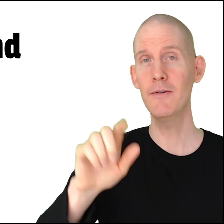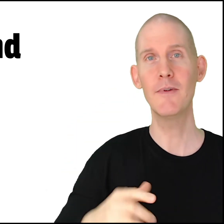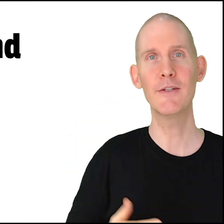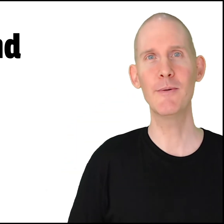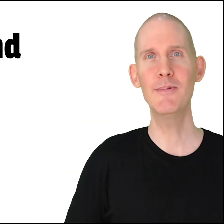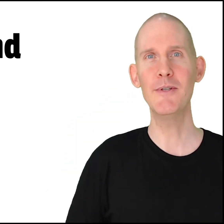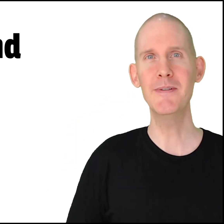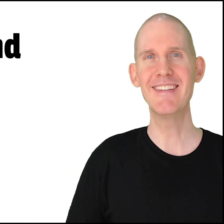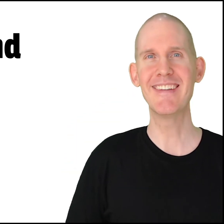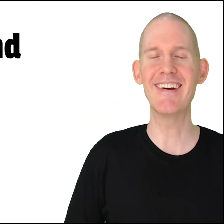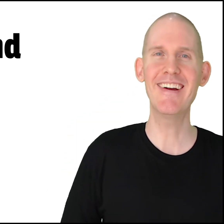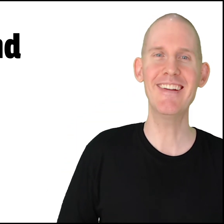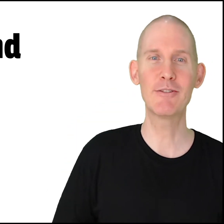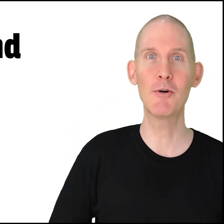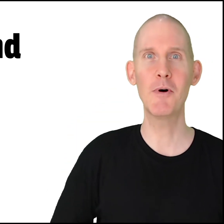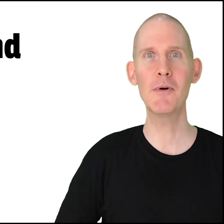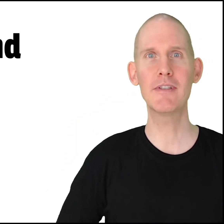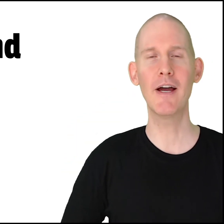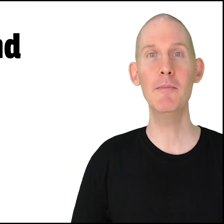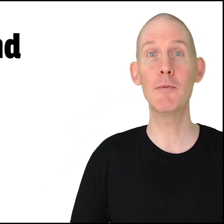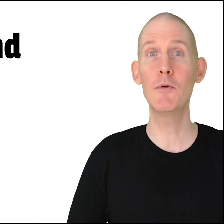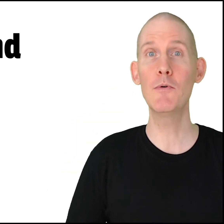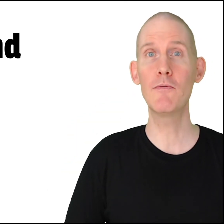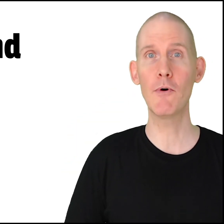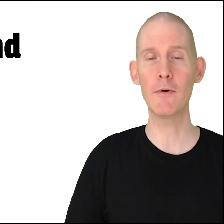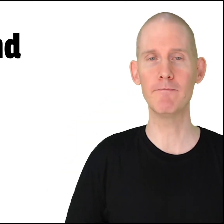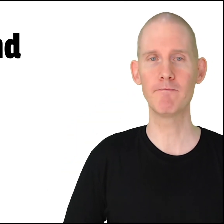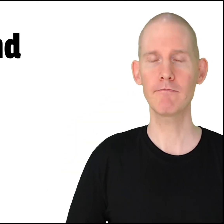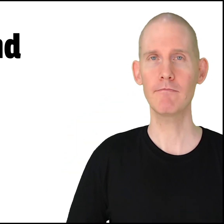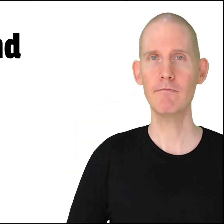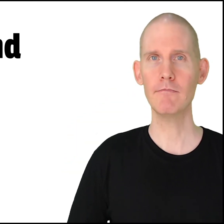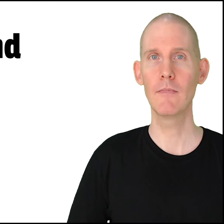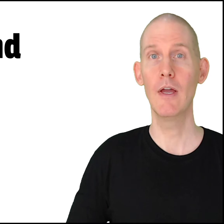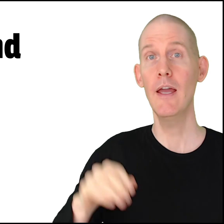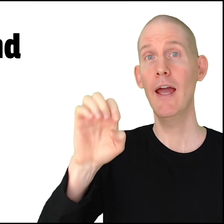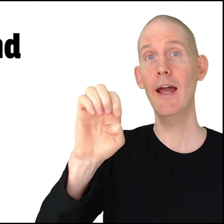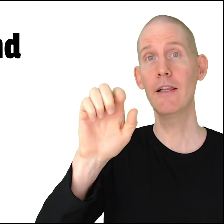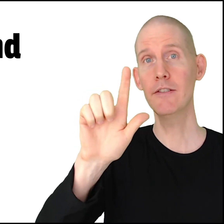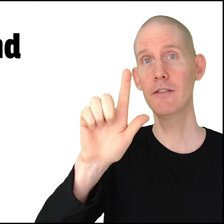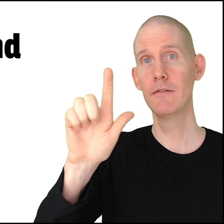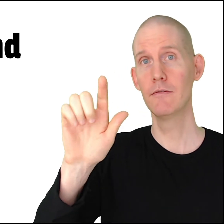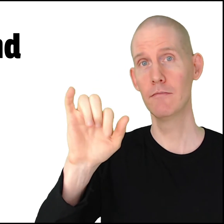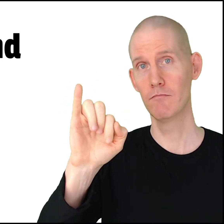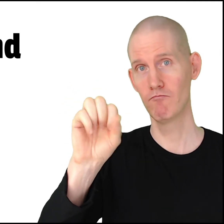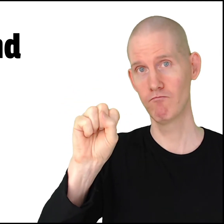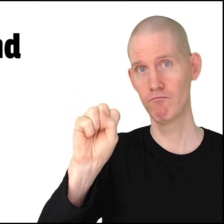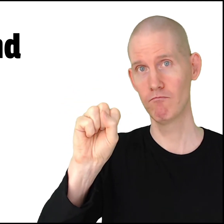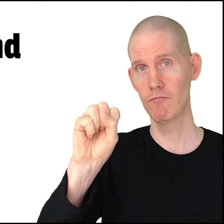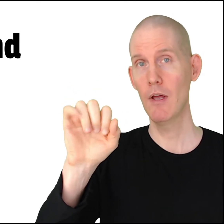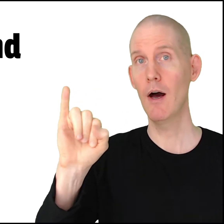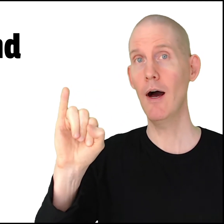that's up to you. All right, let's do it one more time and then we'll move forward. Ellis